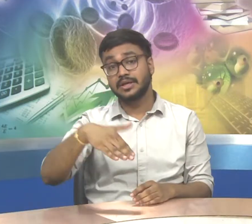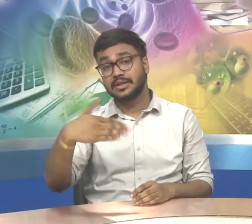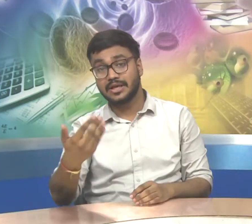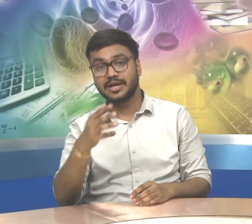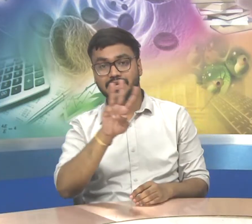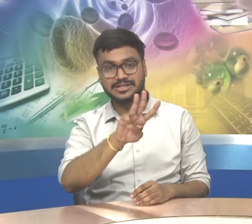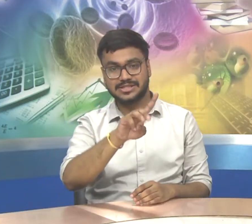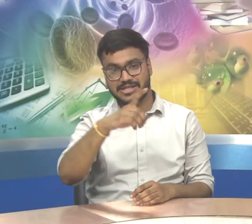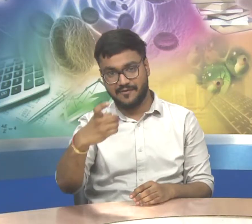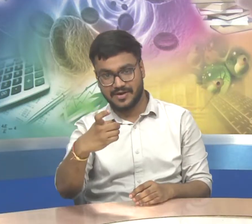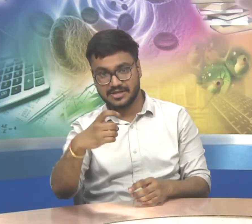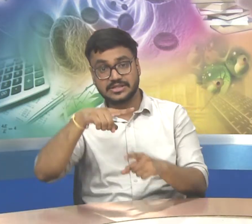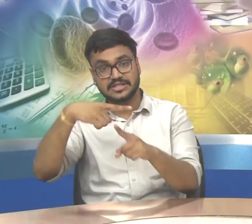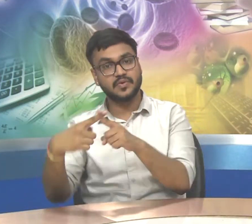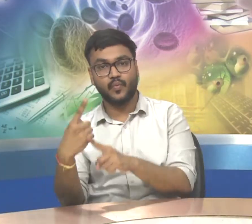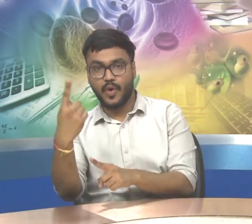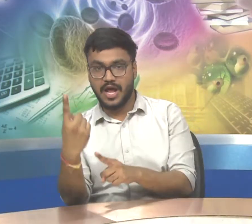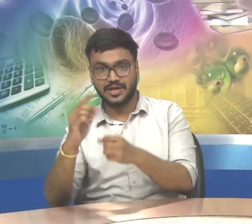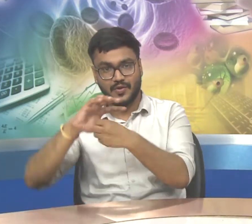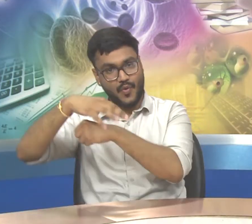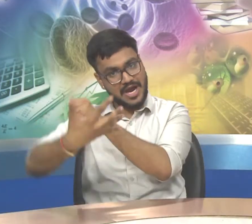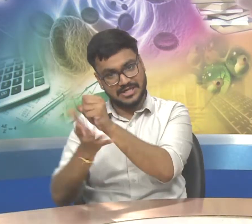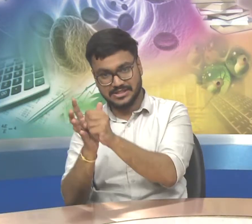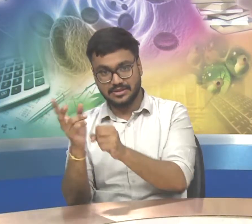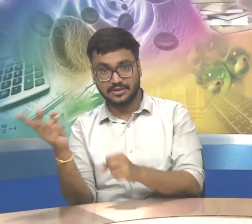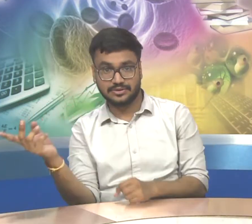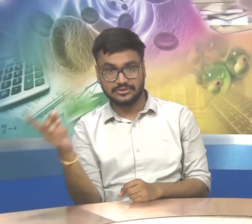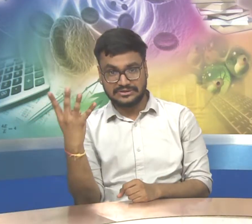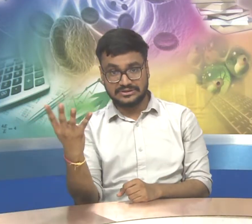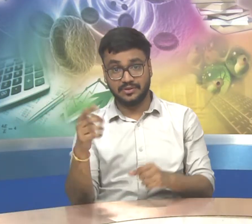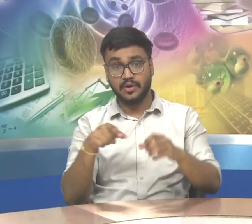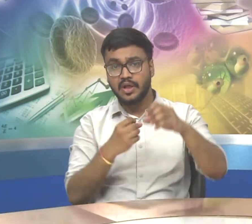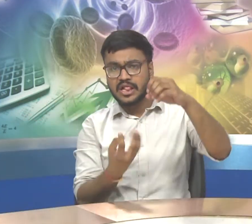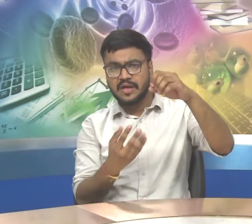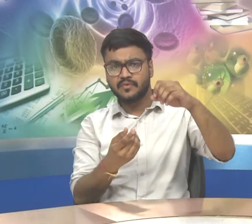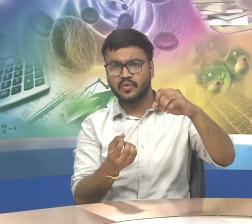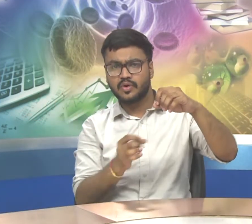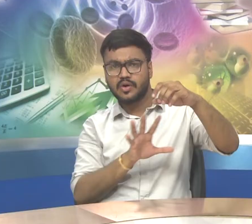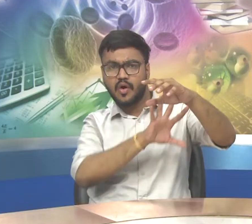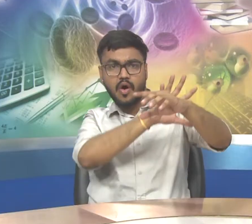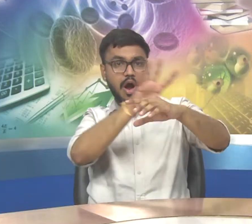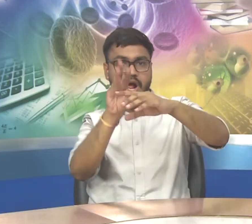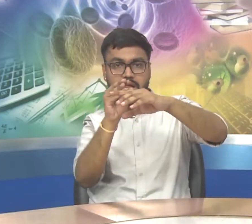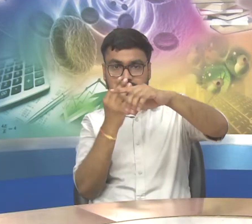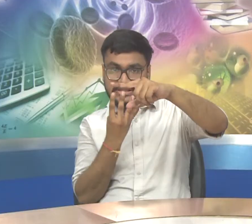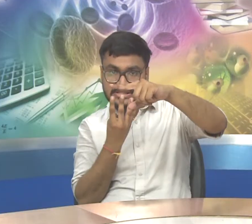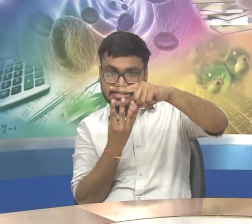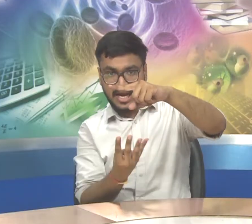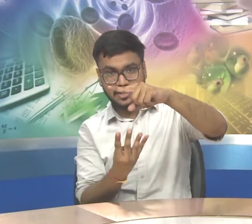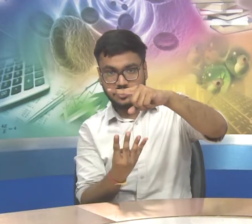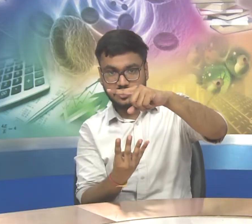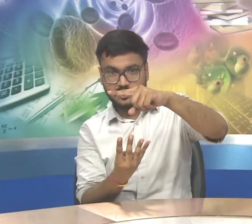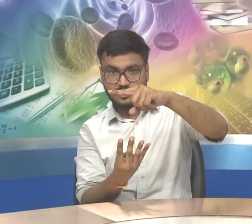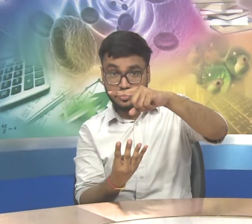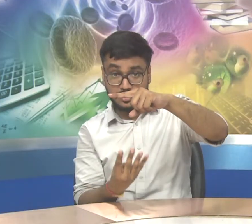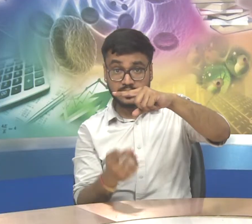So, we get, after calculating, we get 142 upon 4,